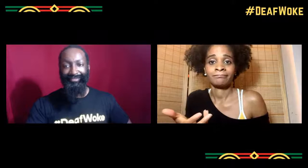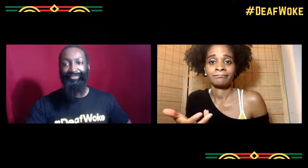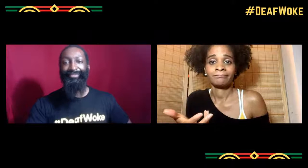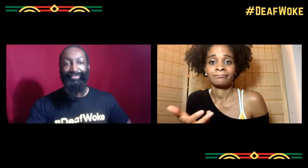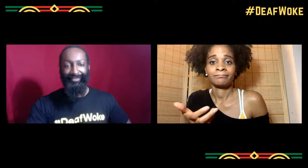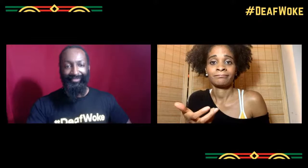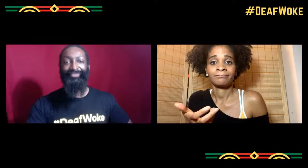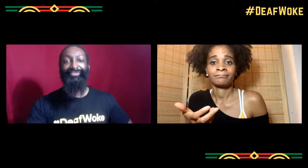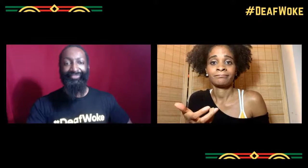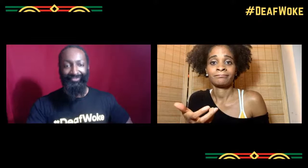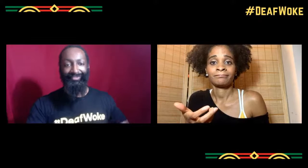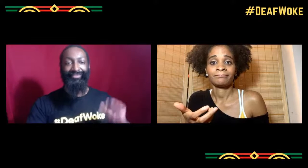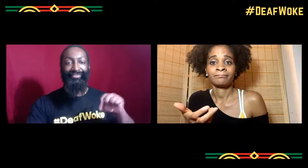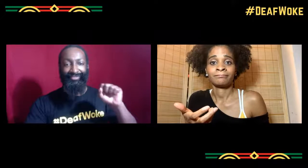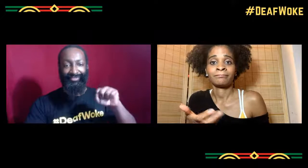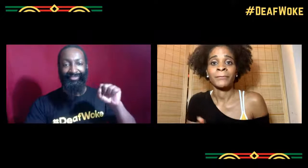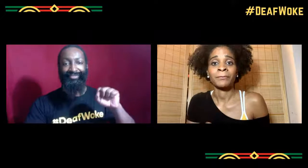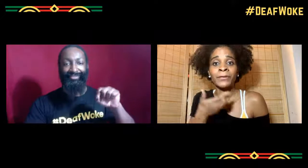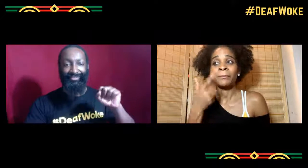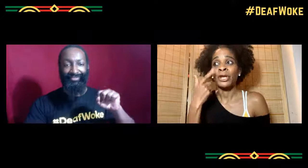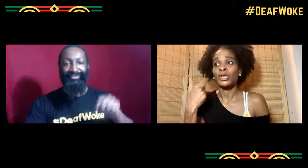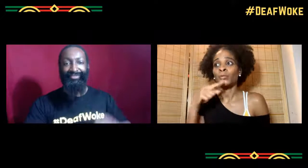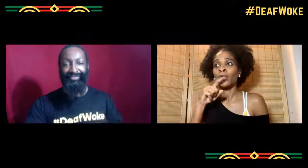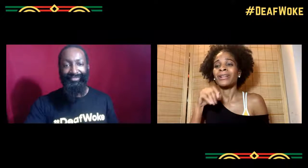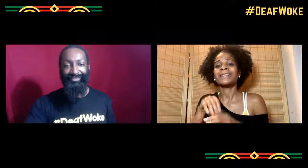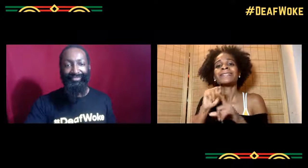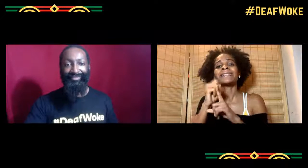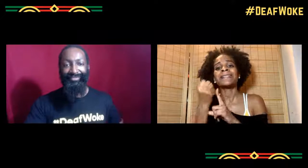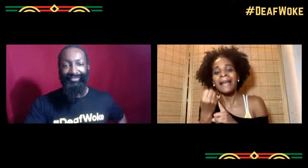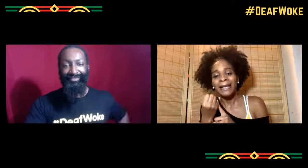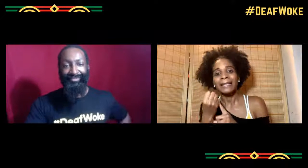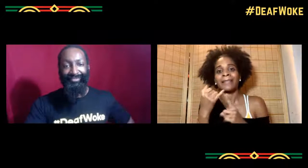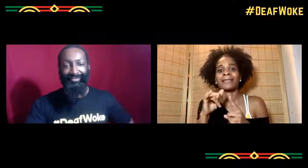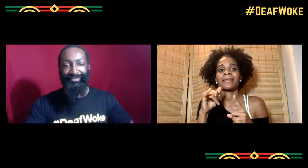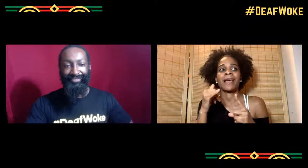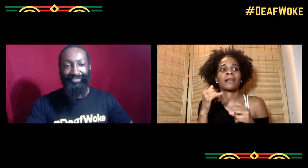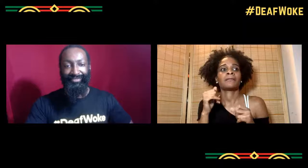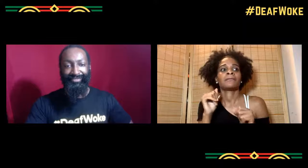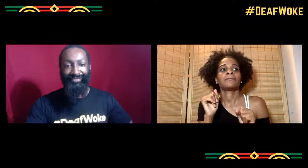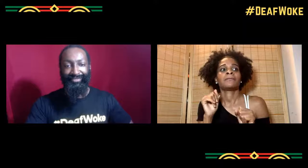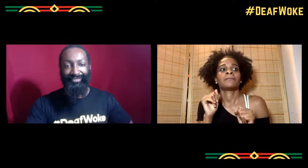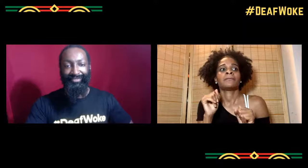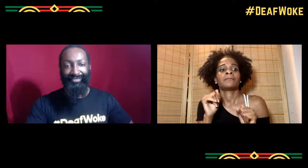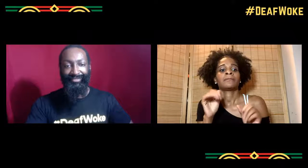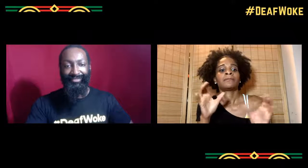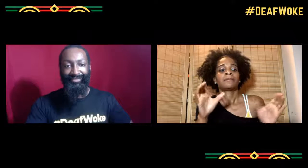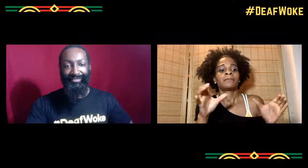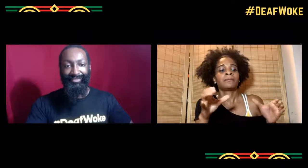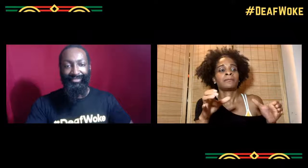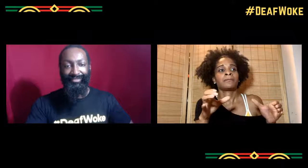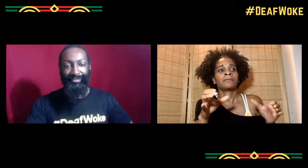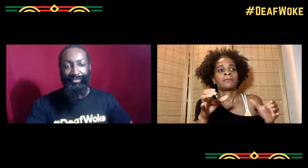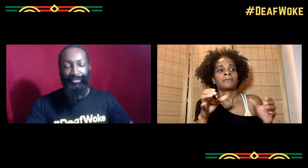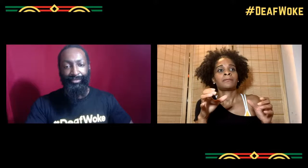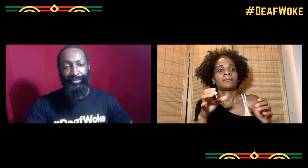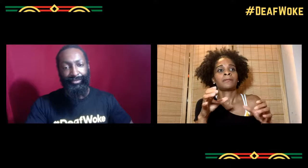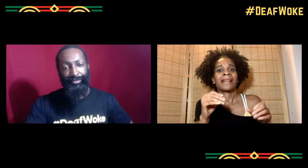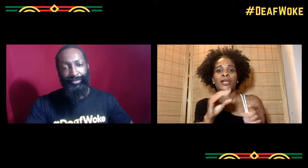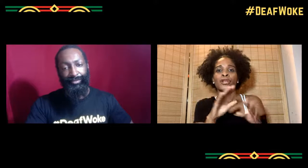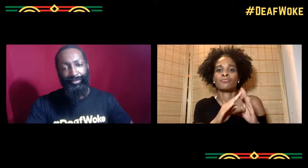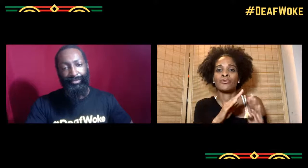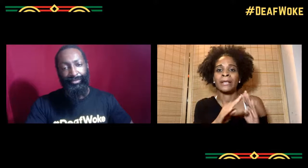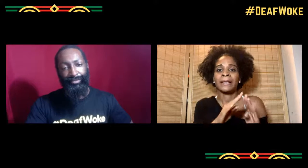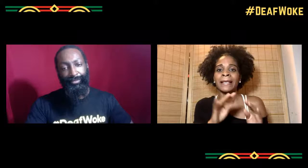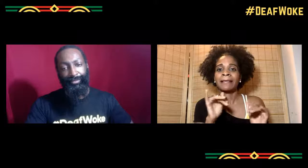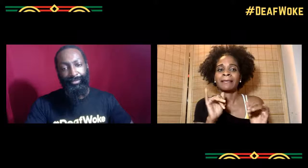to be able to express themselves. And it's so important that others allow deaf artists to express themselves.